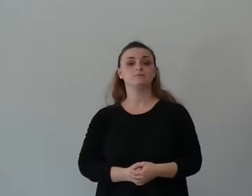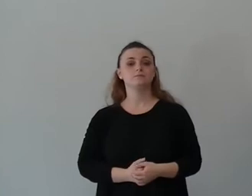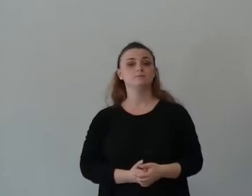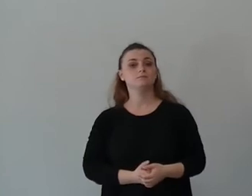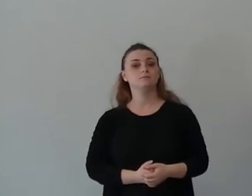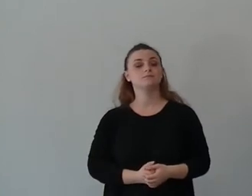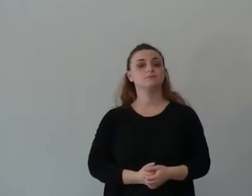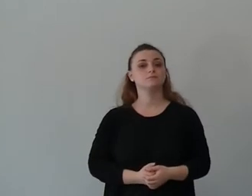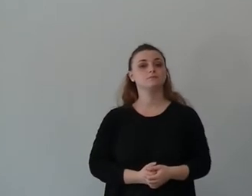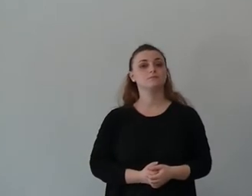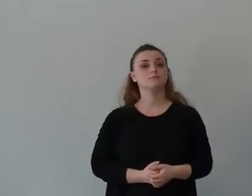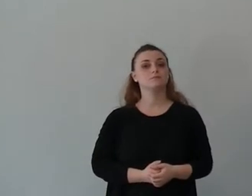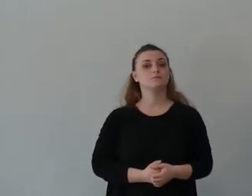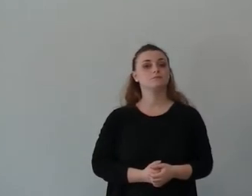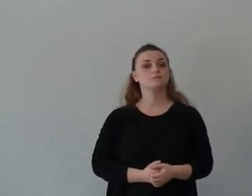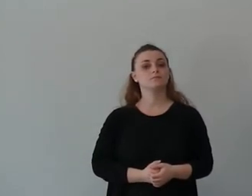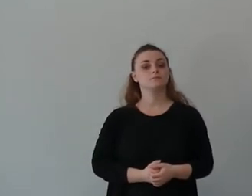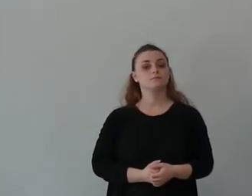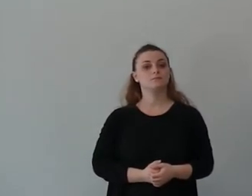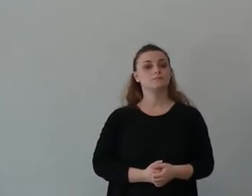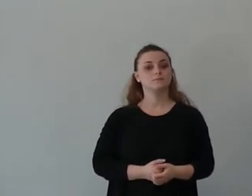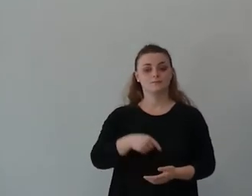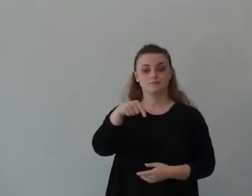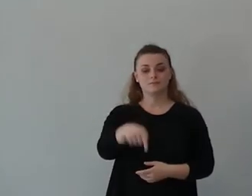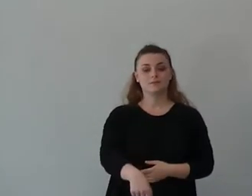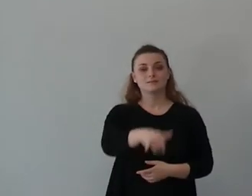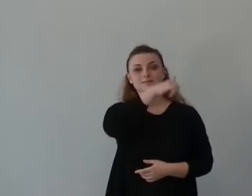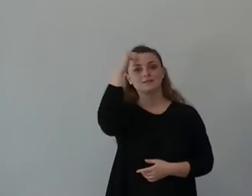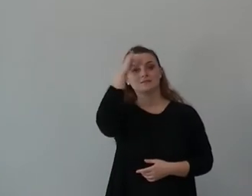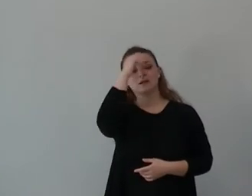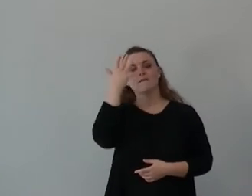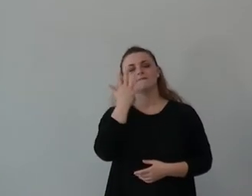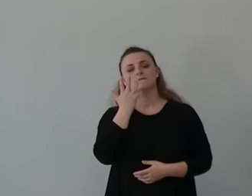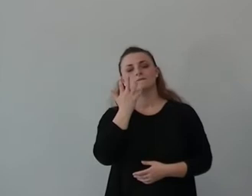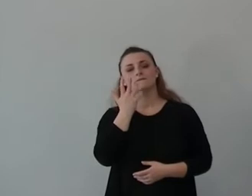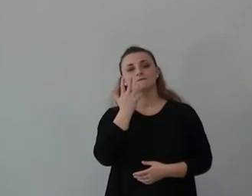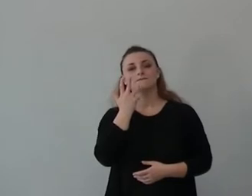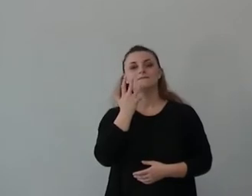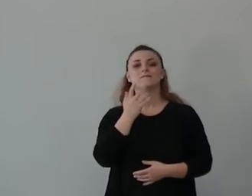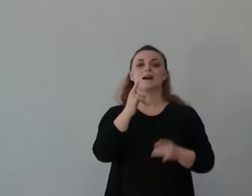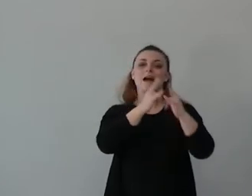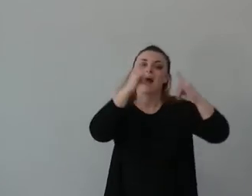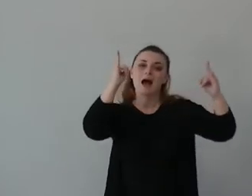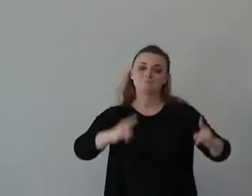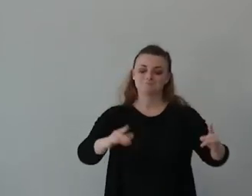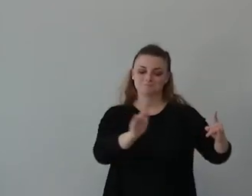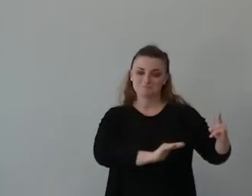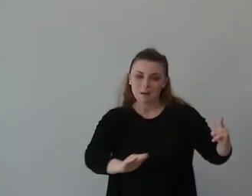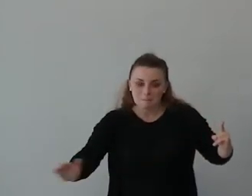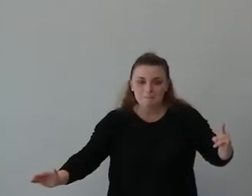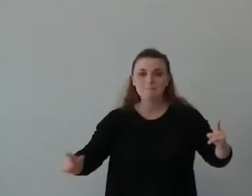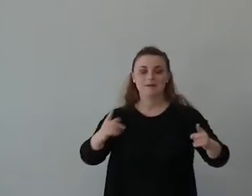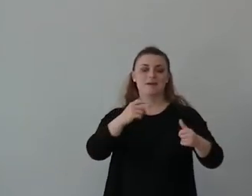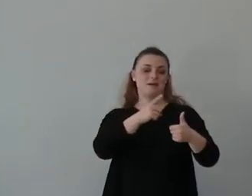Non vedo l'ora di fare anche quest'estate i campi per i bambini. For more prayer walking. Per altre passeggiate di